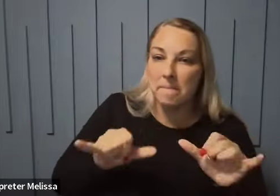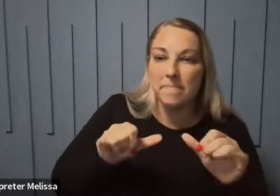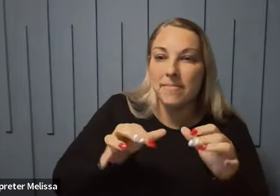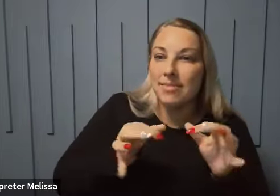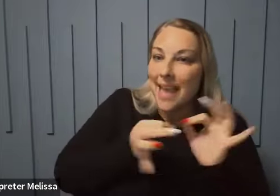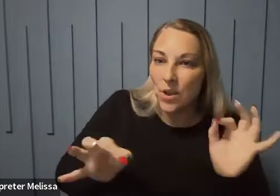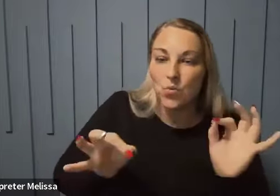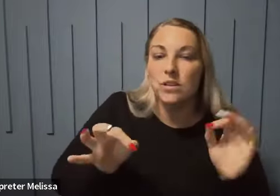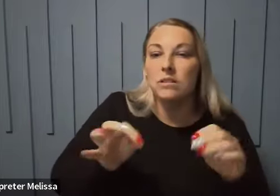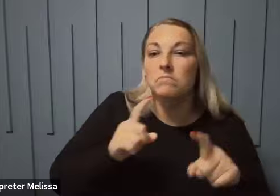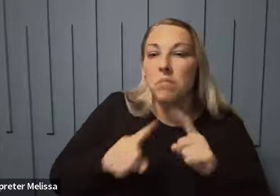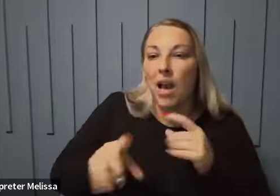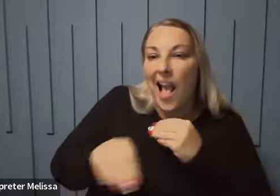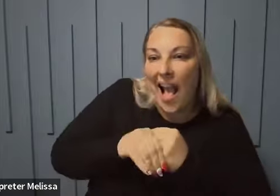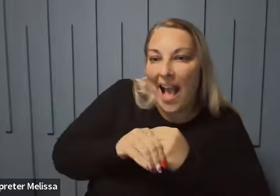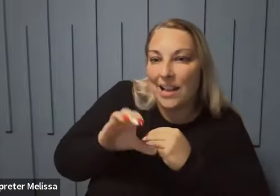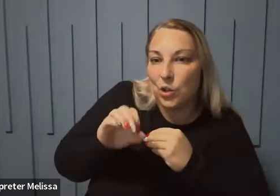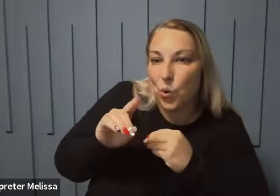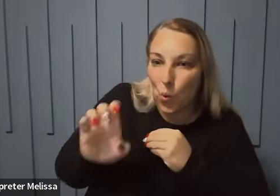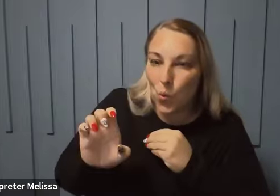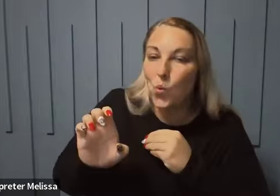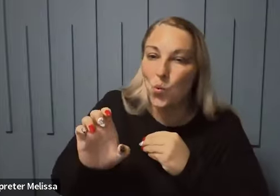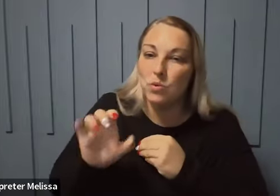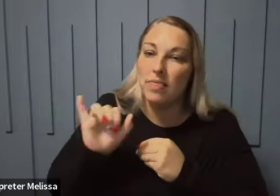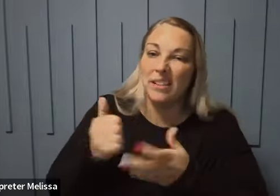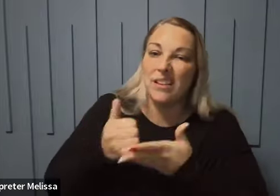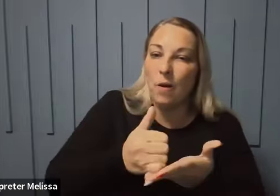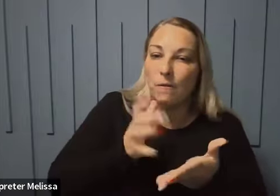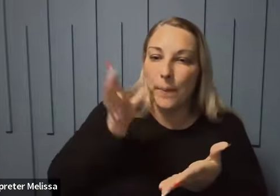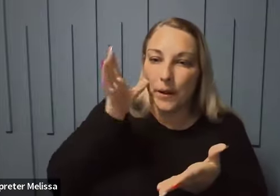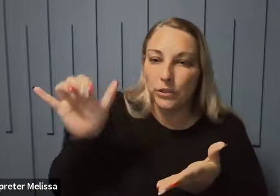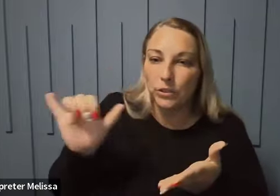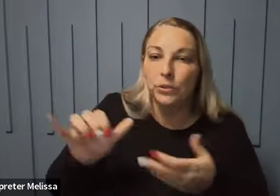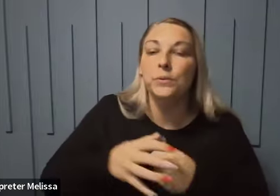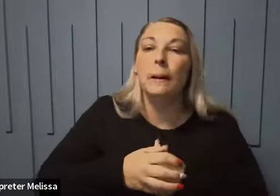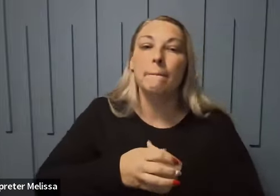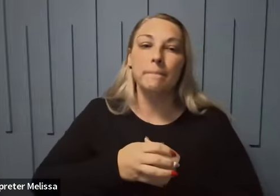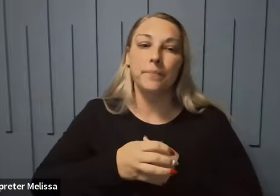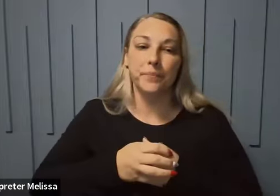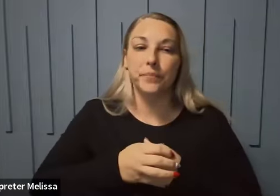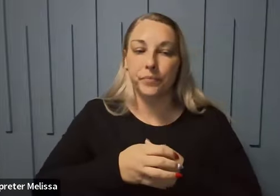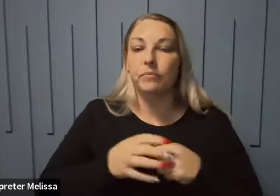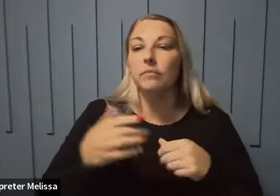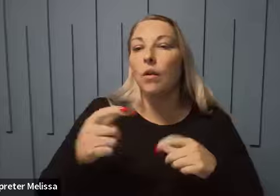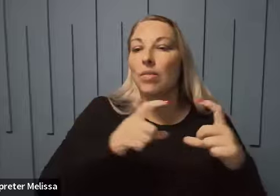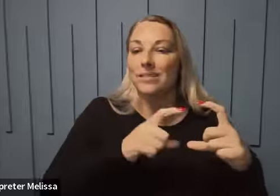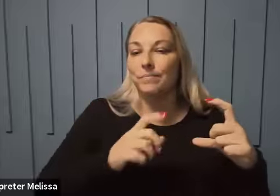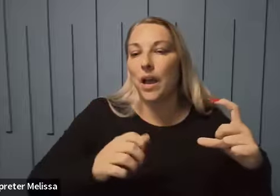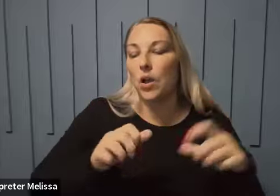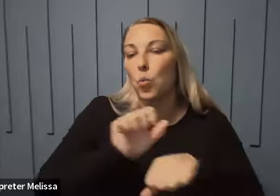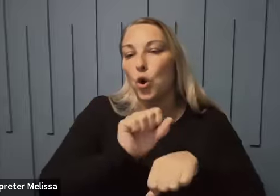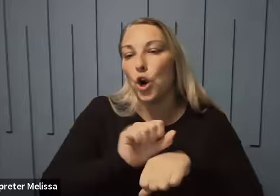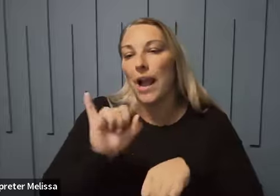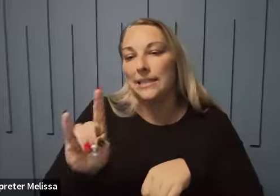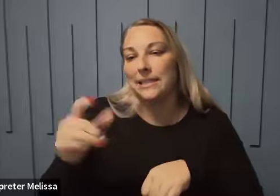it can fit on a card, and so I don't have it back here anymore because I have a school schedule, but like this is my work ID, and like we're able to like put a card back here when we were first learning,